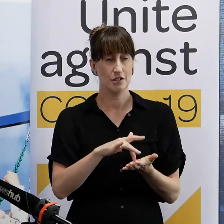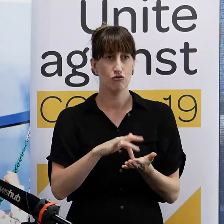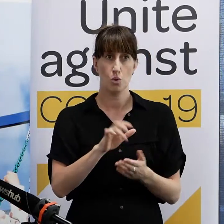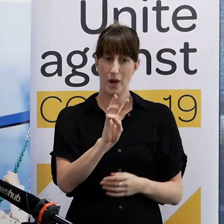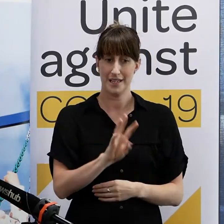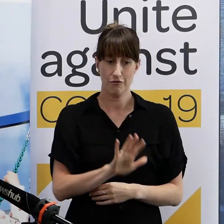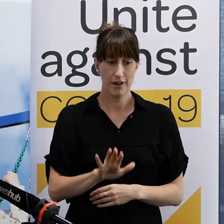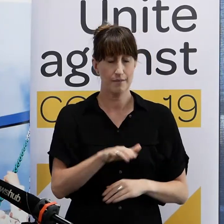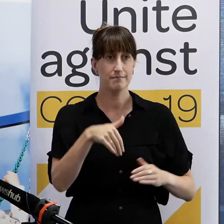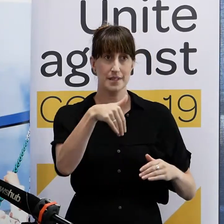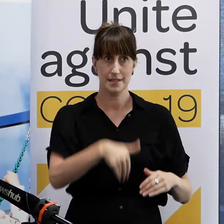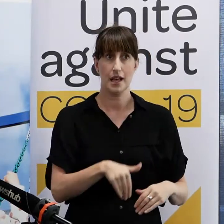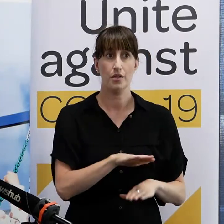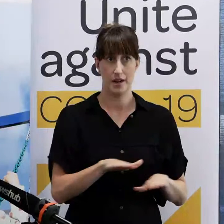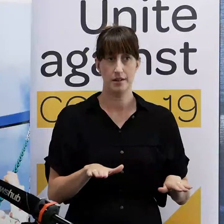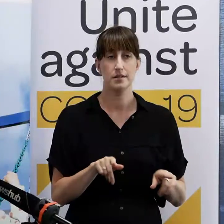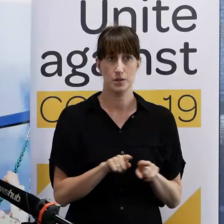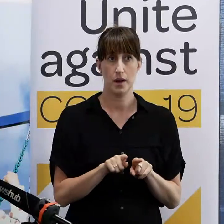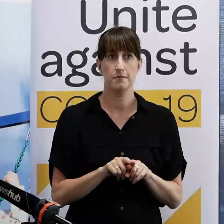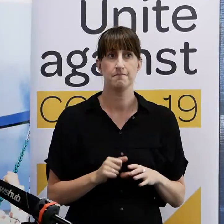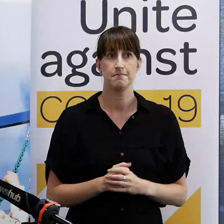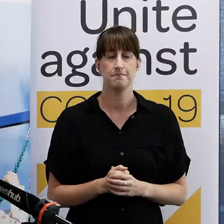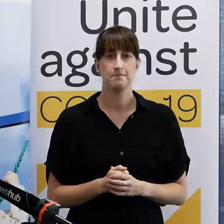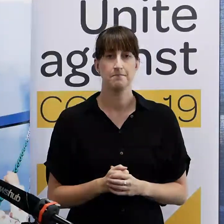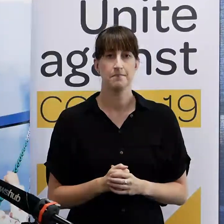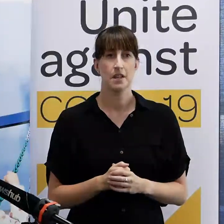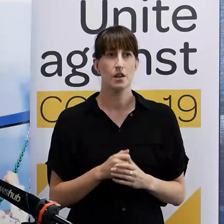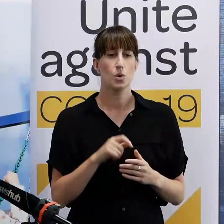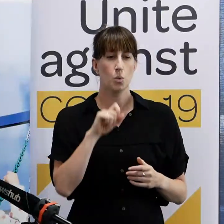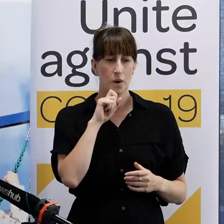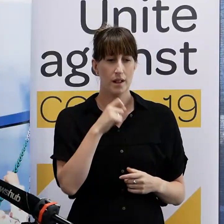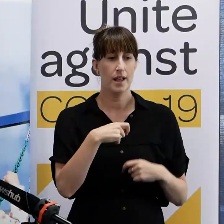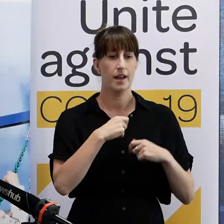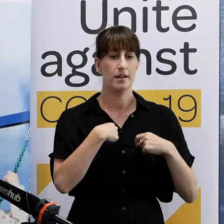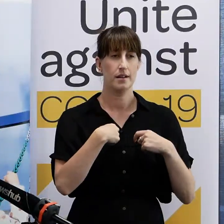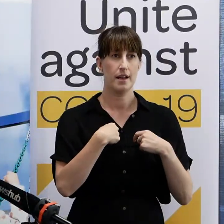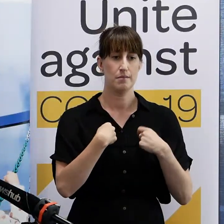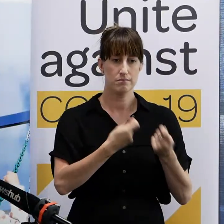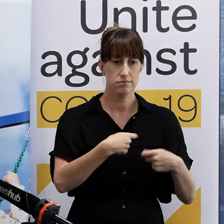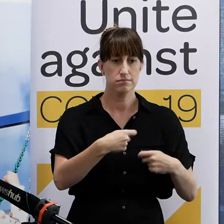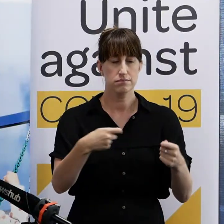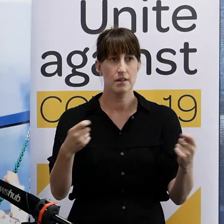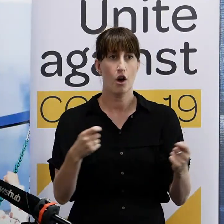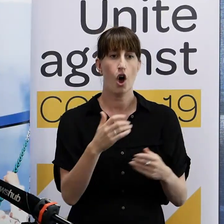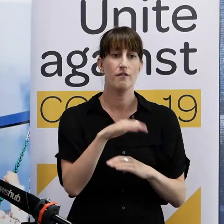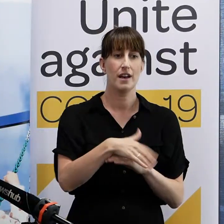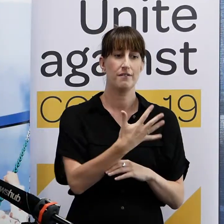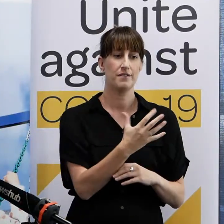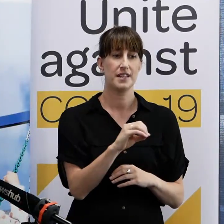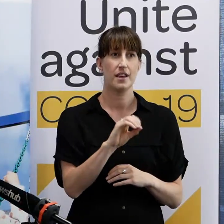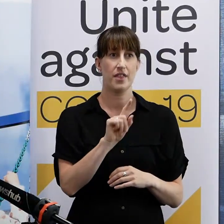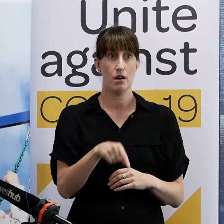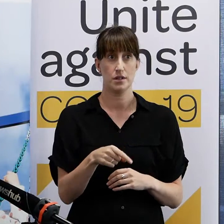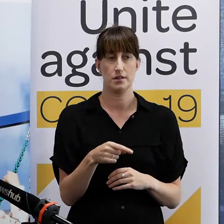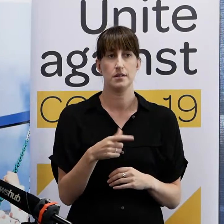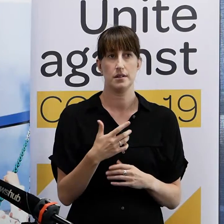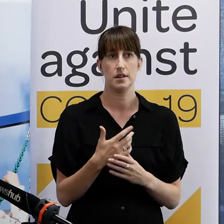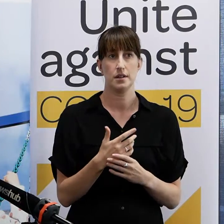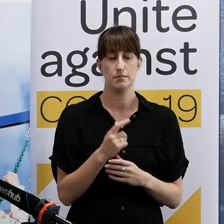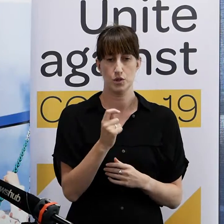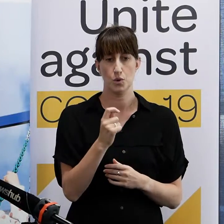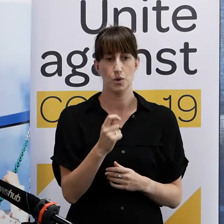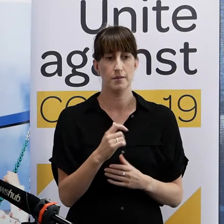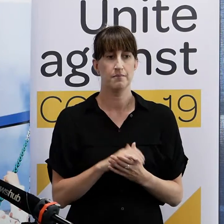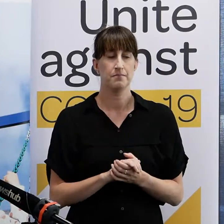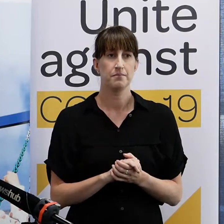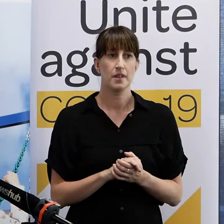By the end of today, we will have administered over 50,000 vaccinations, around 40,000 of those first doses